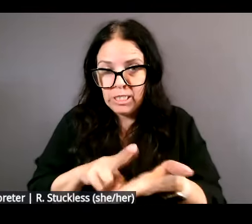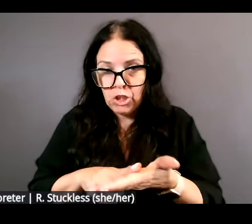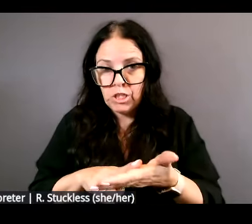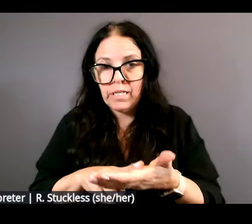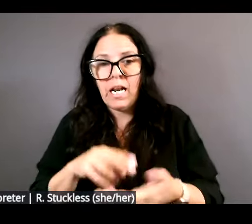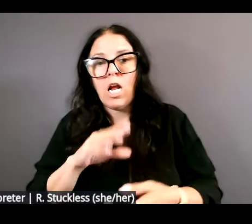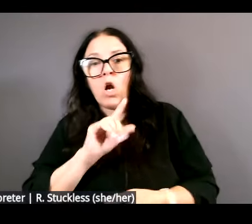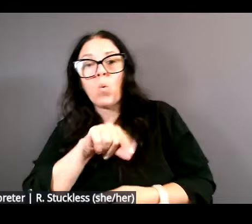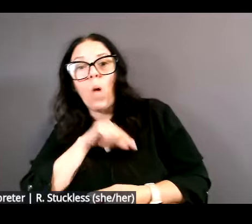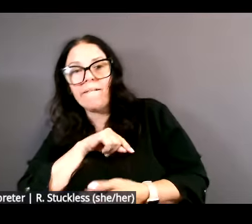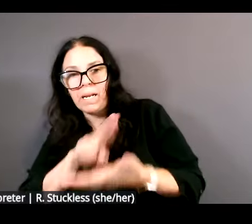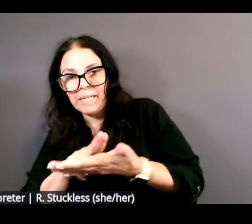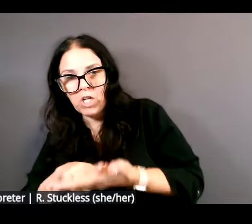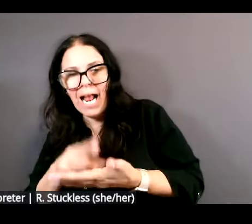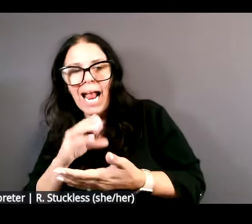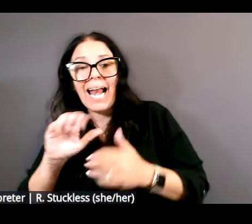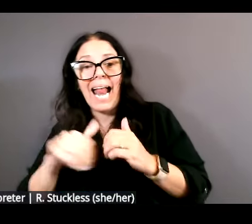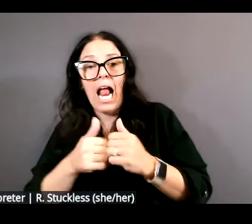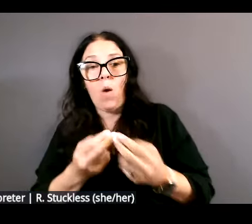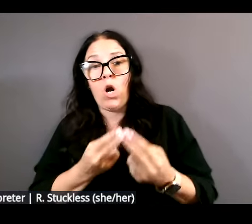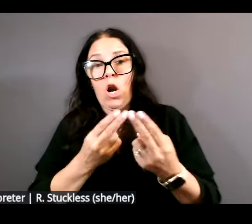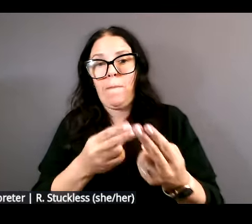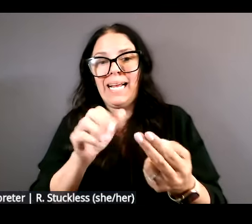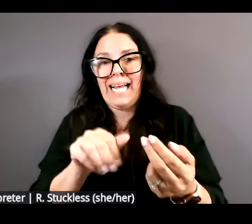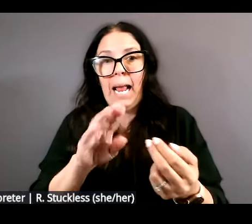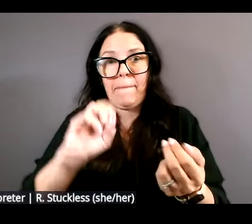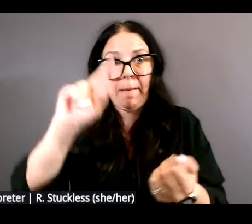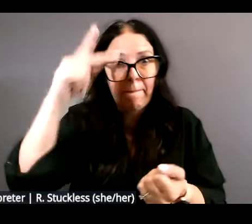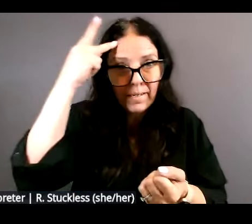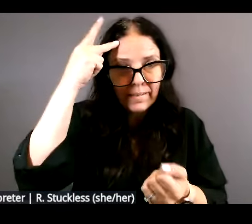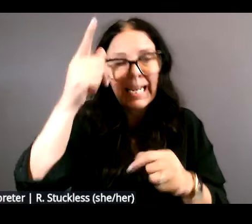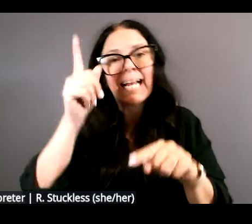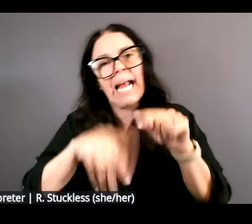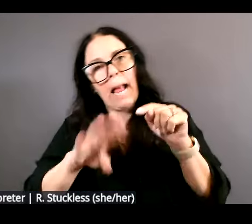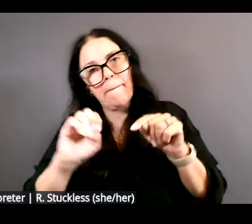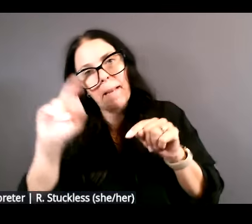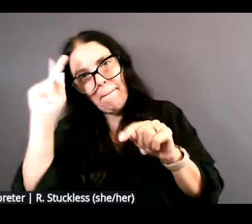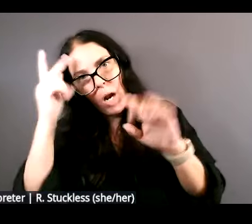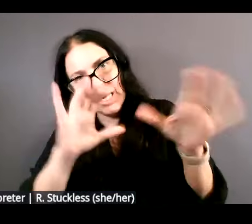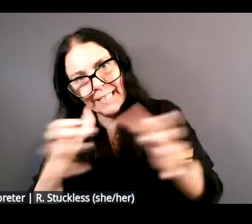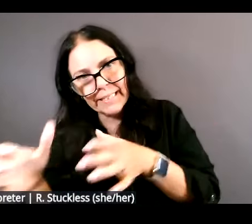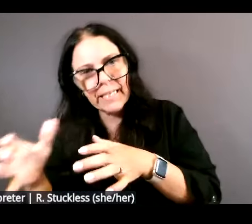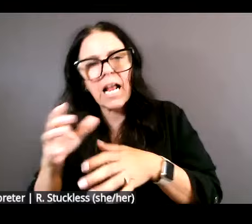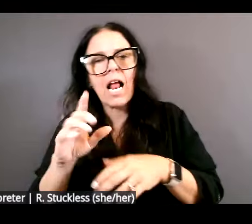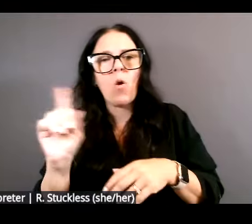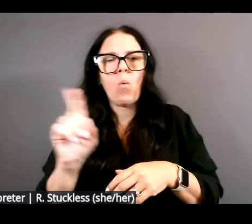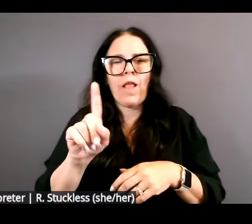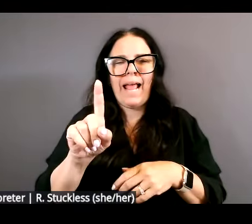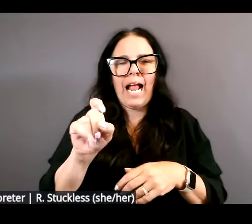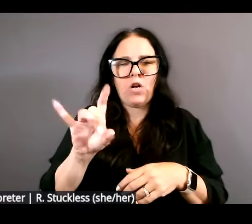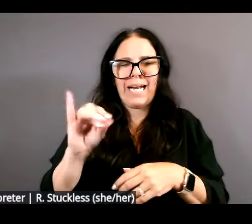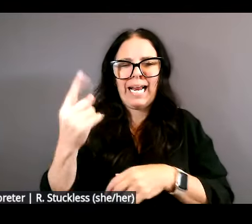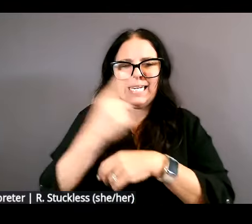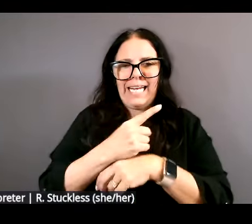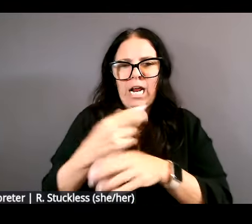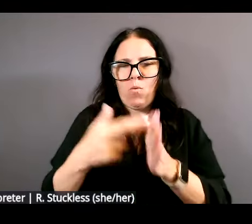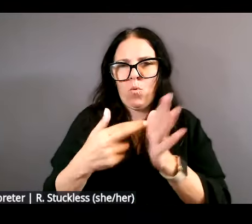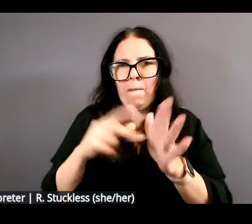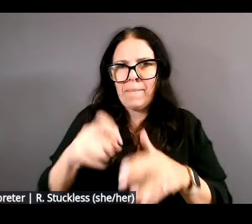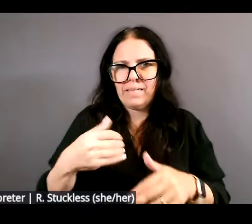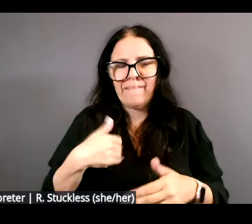and where that 180-day rule applies. I think there is some confusion. I've had a couple questions from people about, does that apply